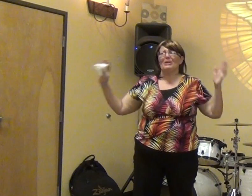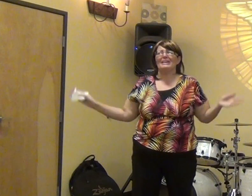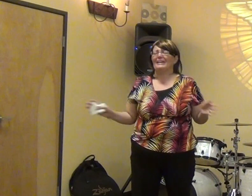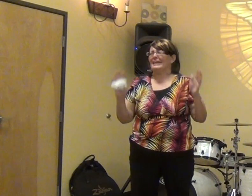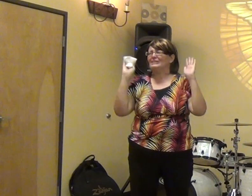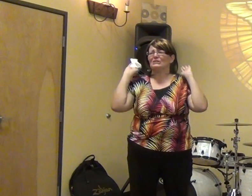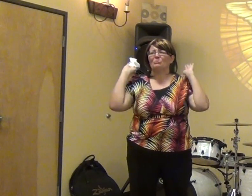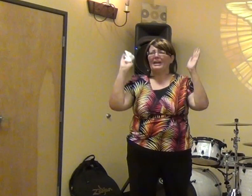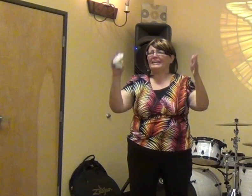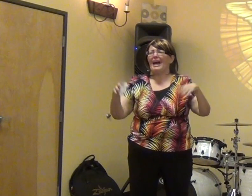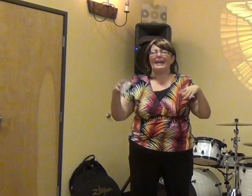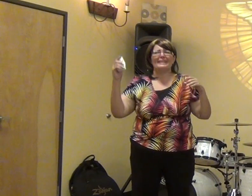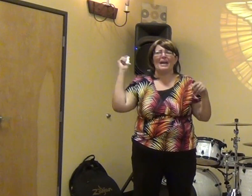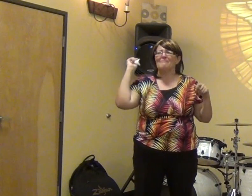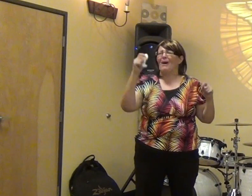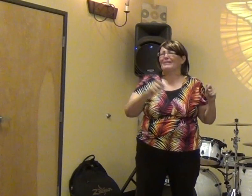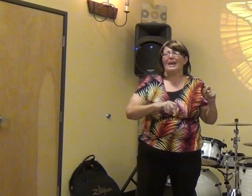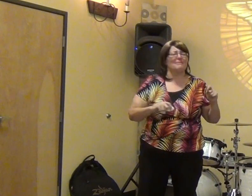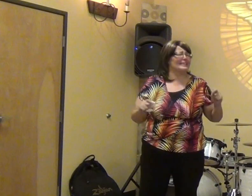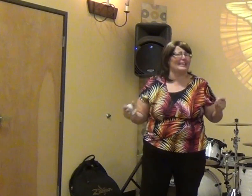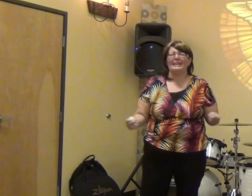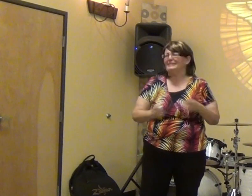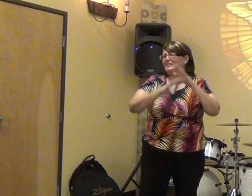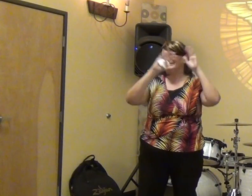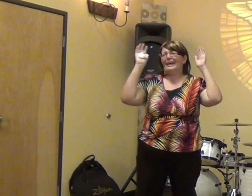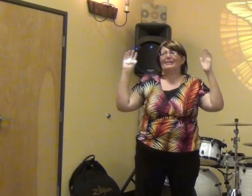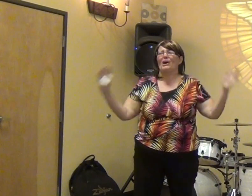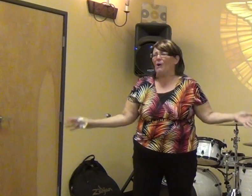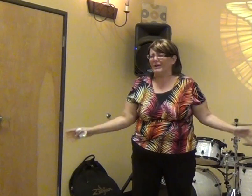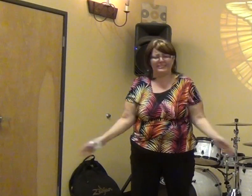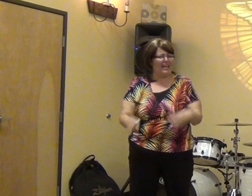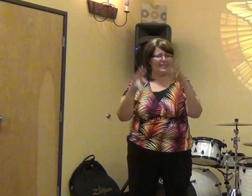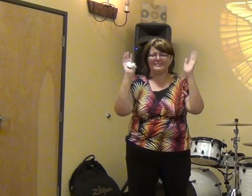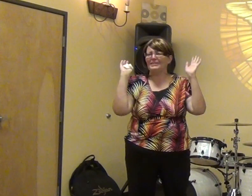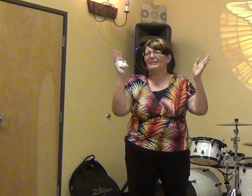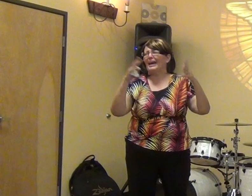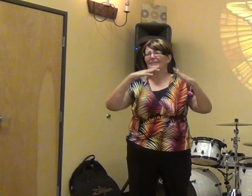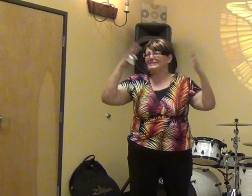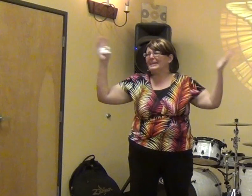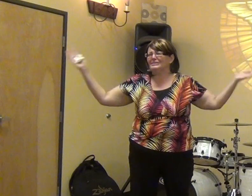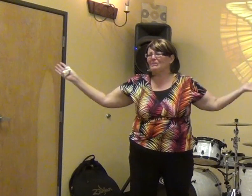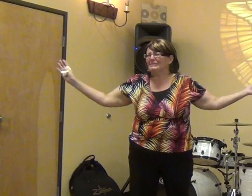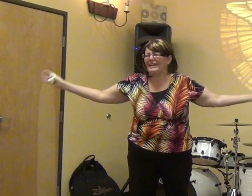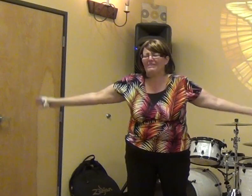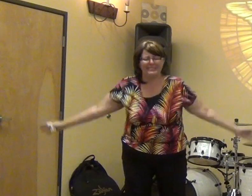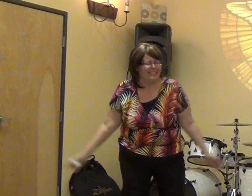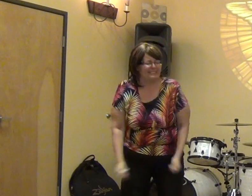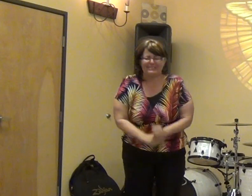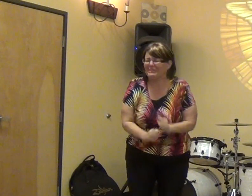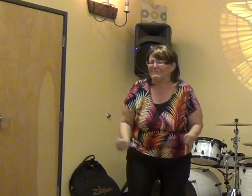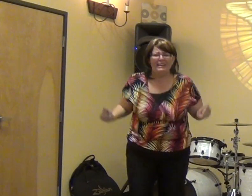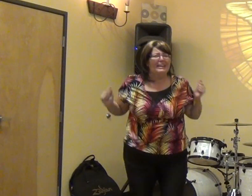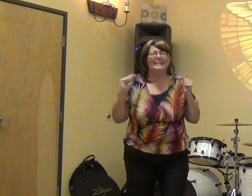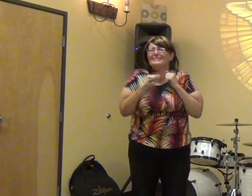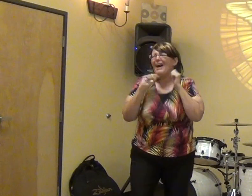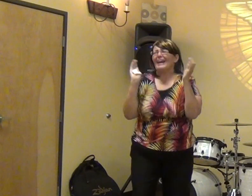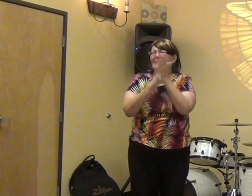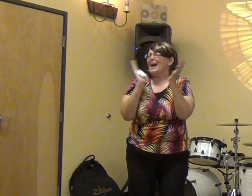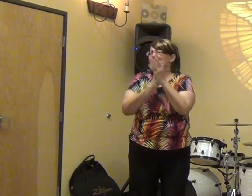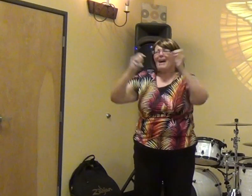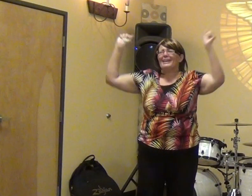didn't have to do anything. He just went and got it, came out, gave me the key, and just said, go. And I'll see you later. And he said, oh,